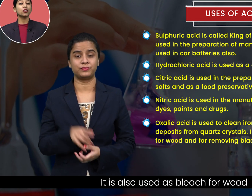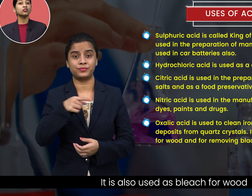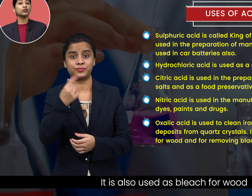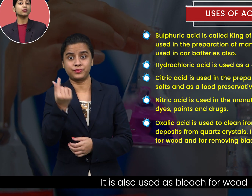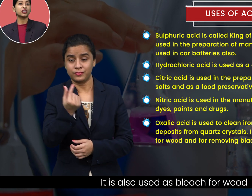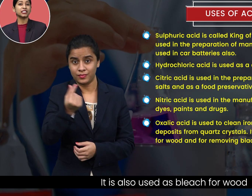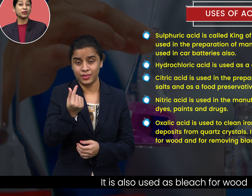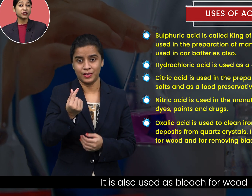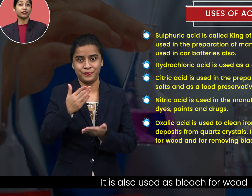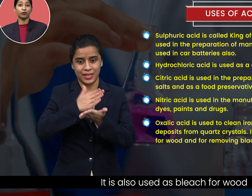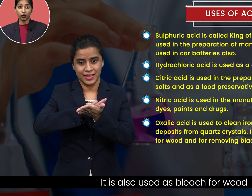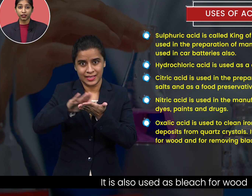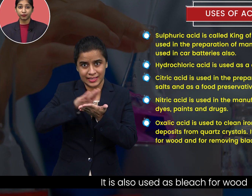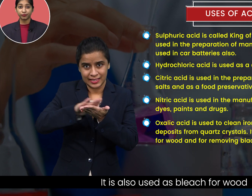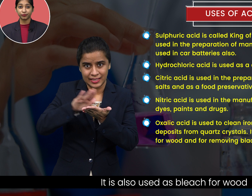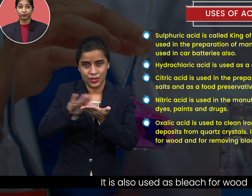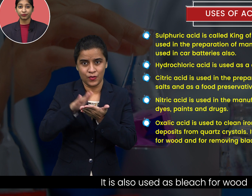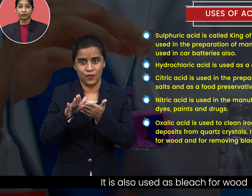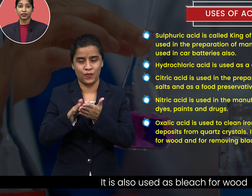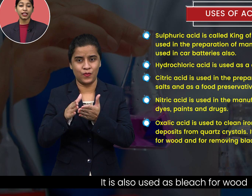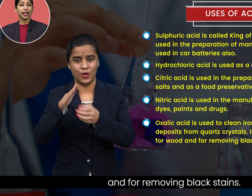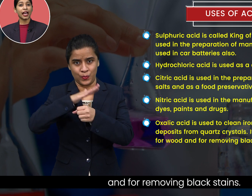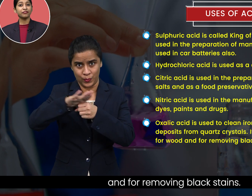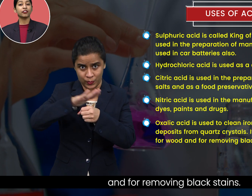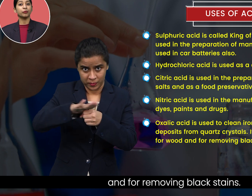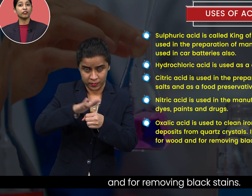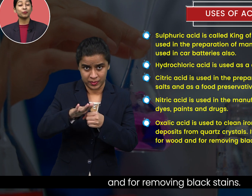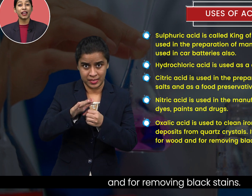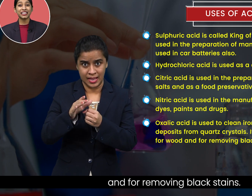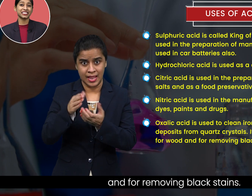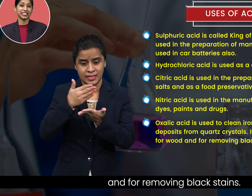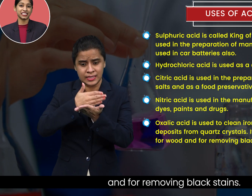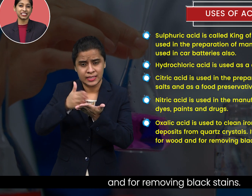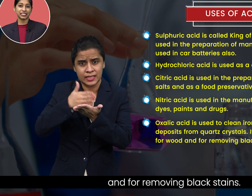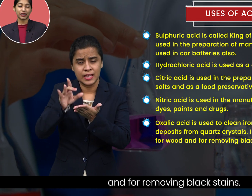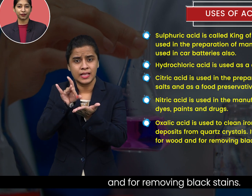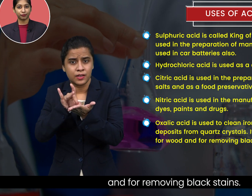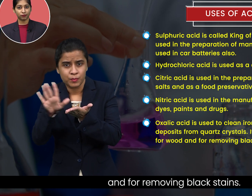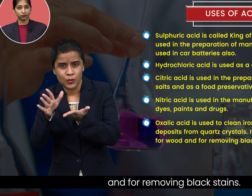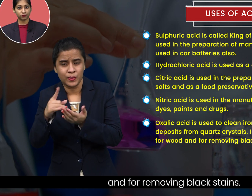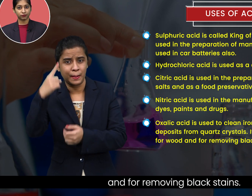It is also used as bleach for wood and for removing black stains.